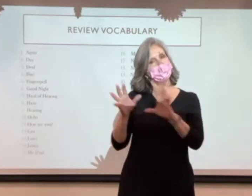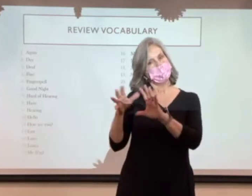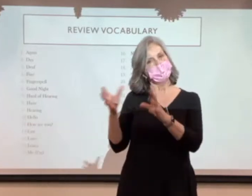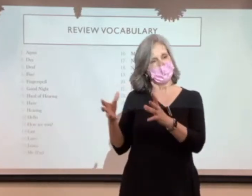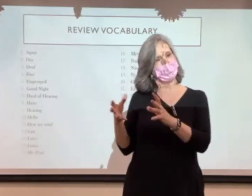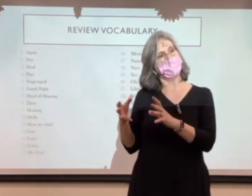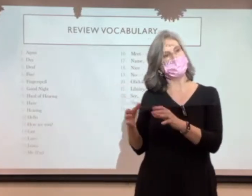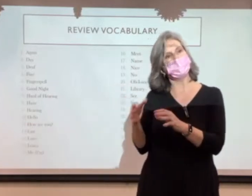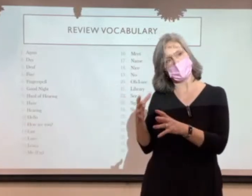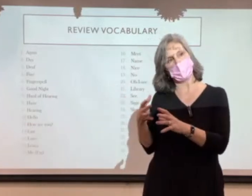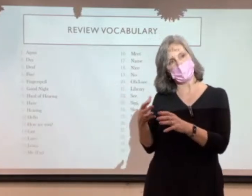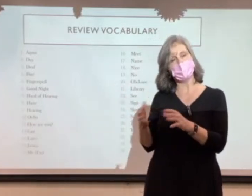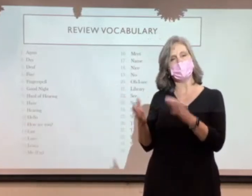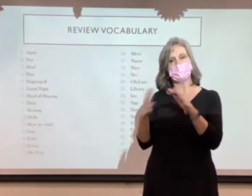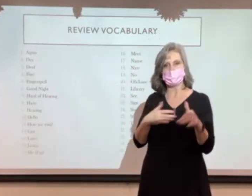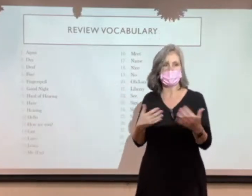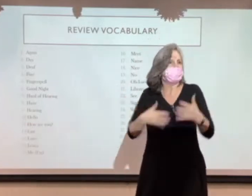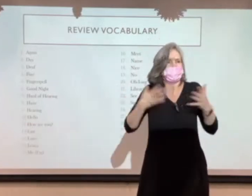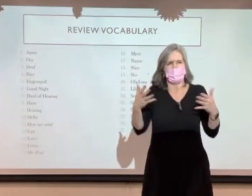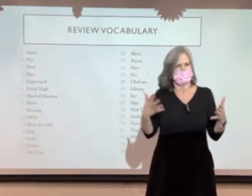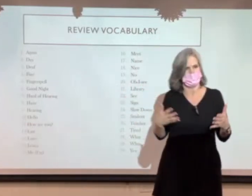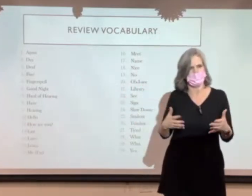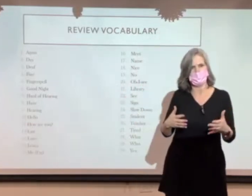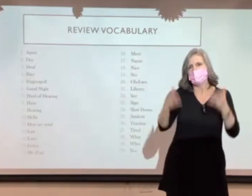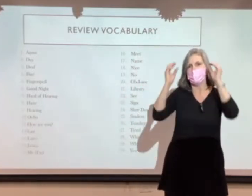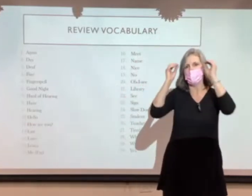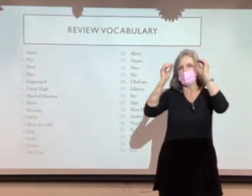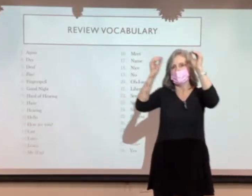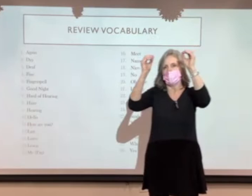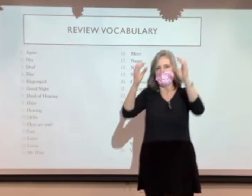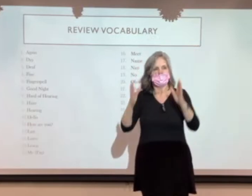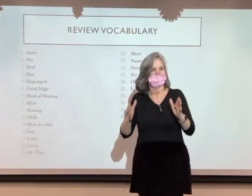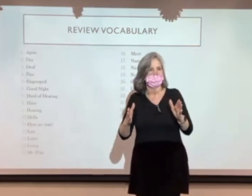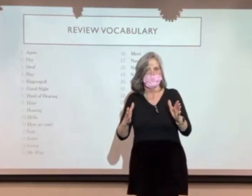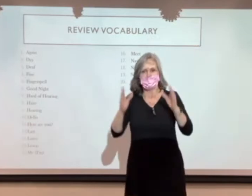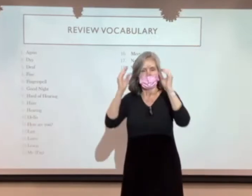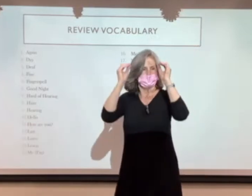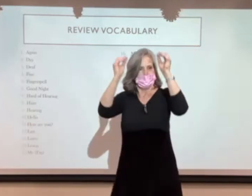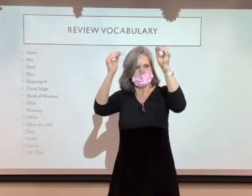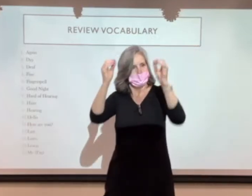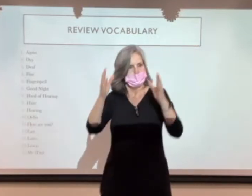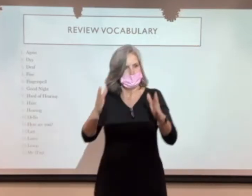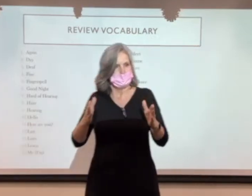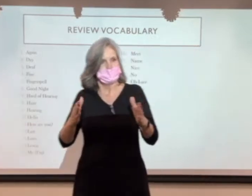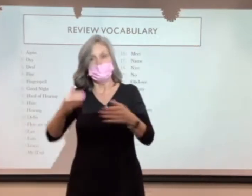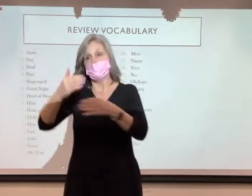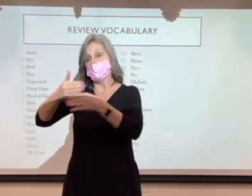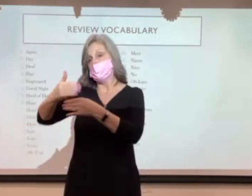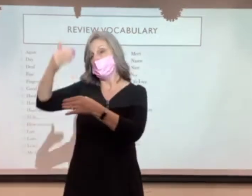30% of the language is like that. The rest of it is just arbitrary. There'd be no way to know what this meant, right? But if I did something